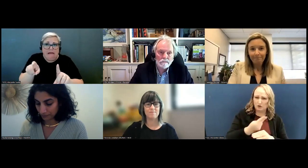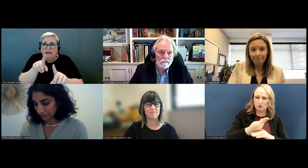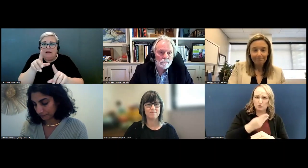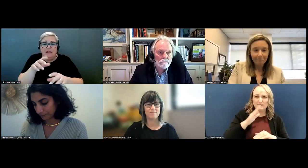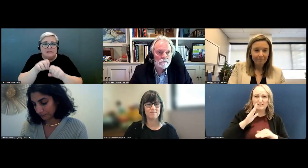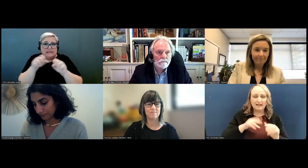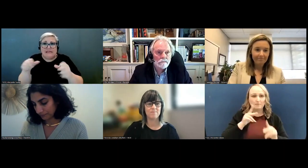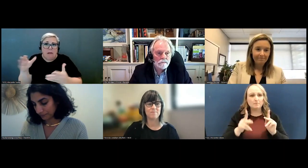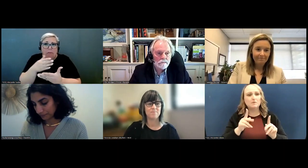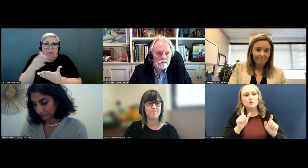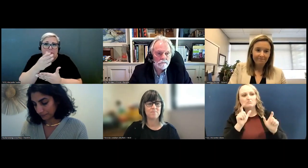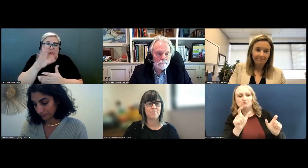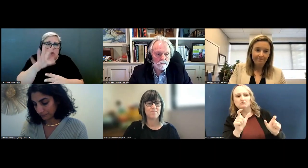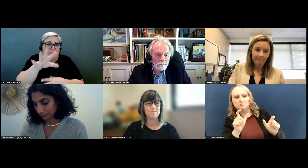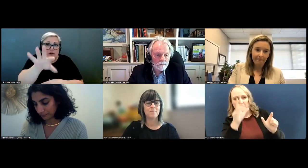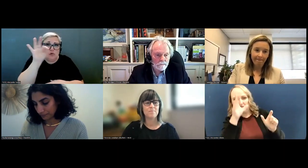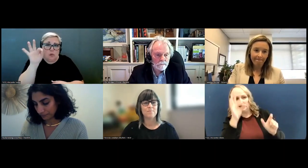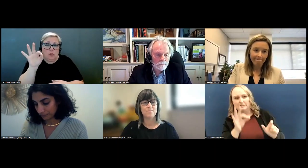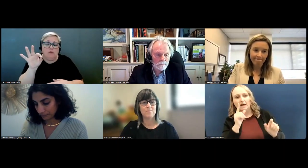now.